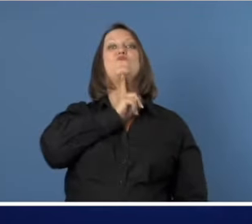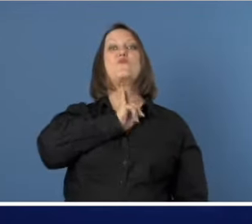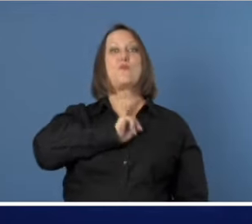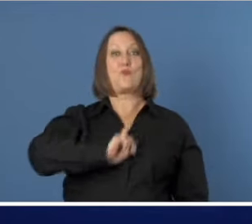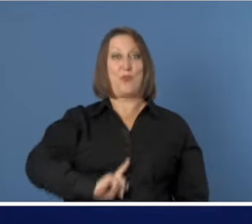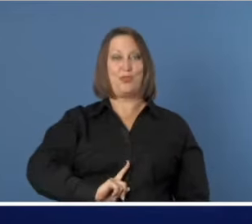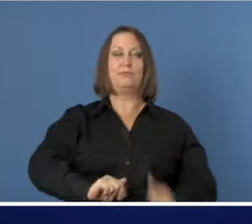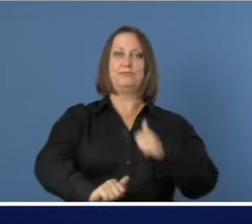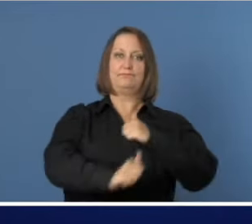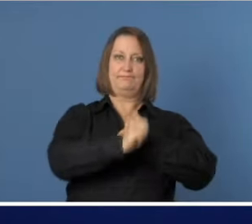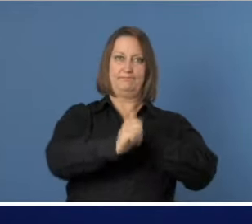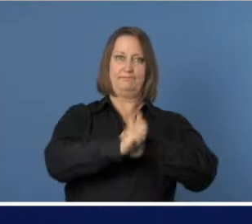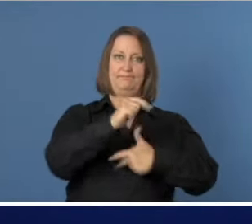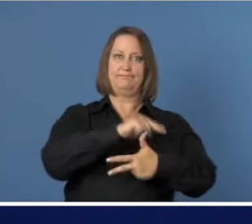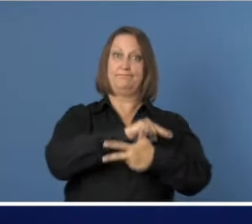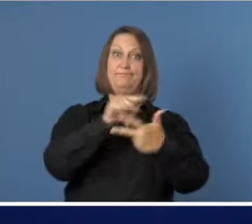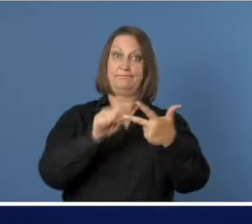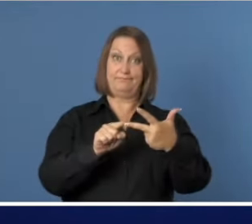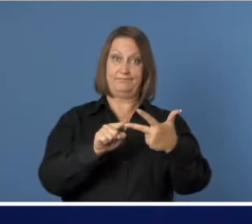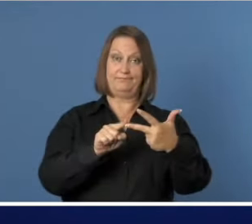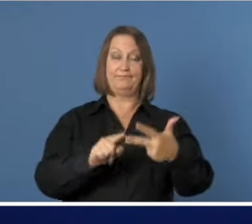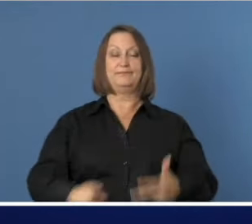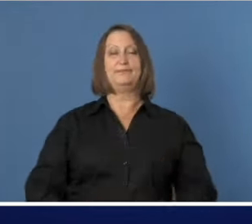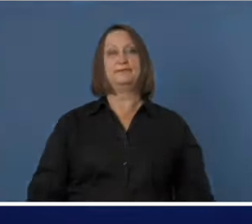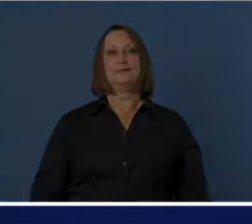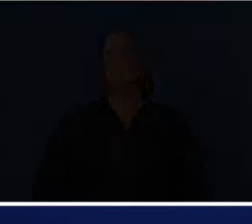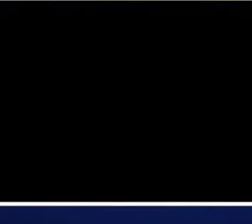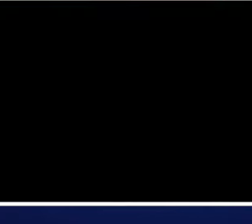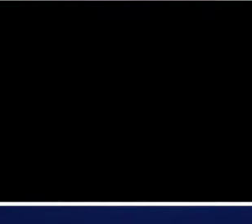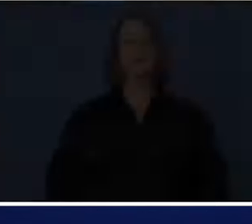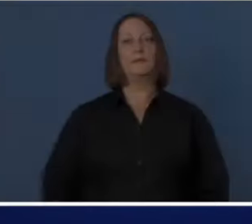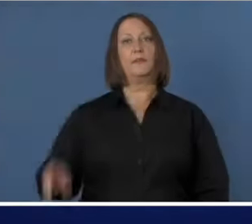and ingestion of radioactive materials.